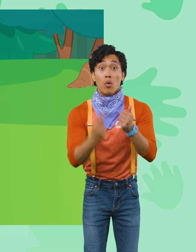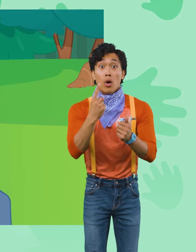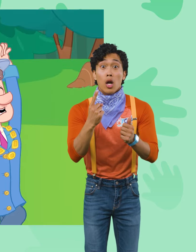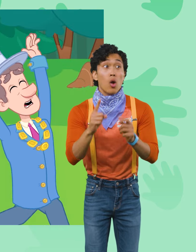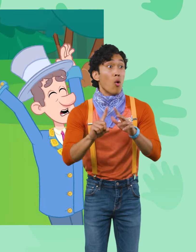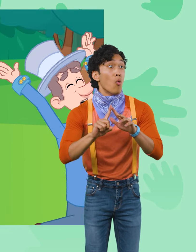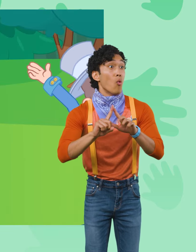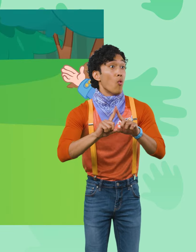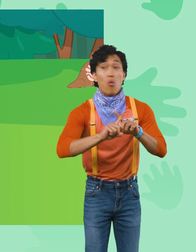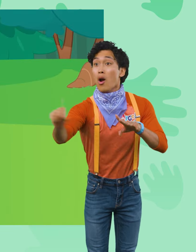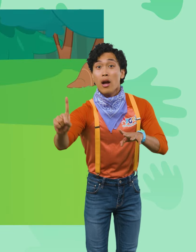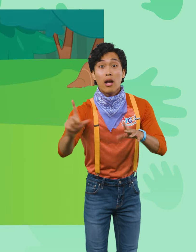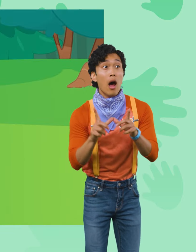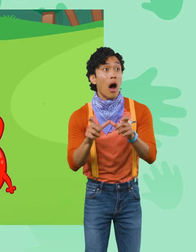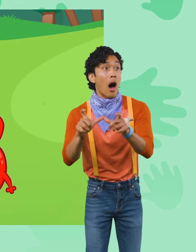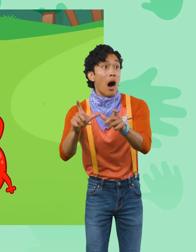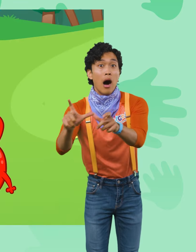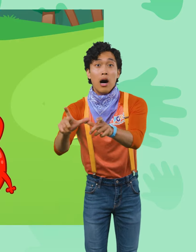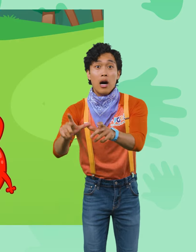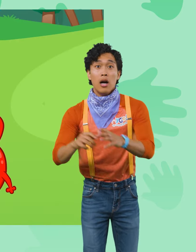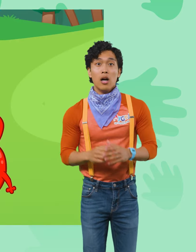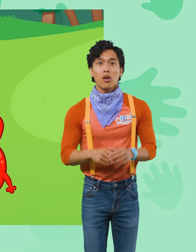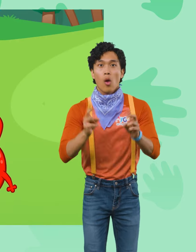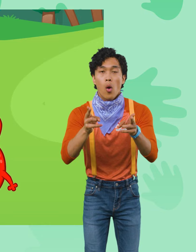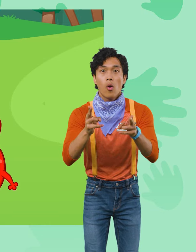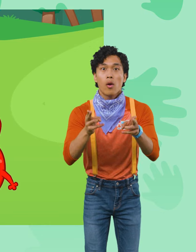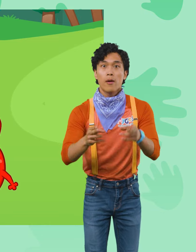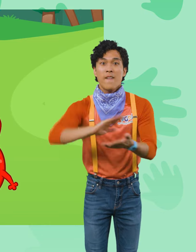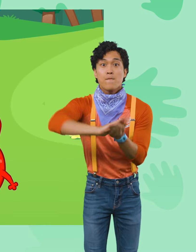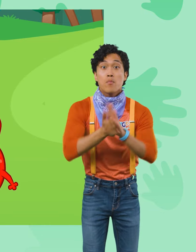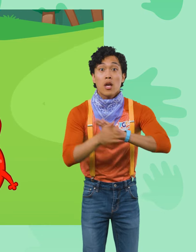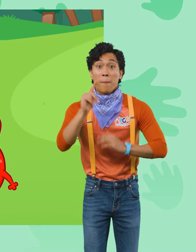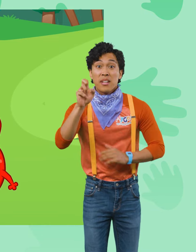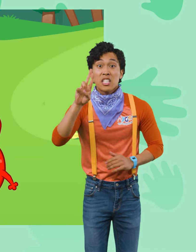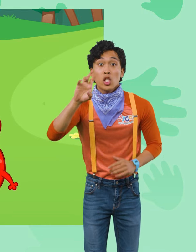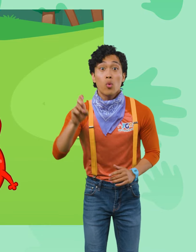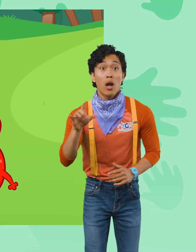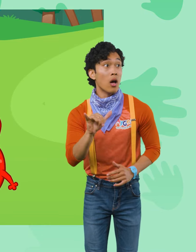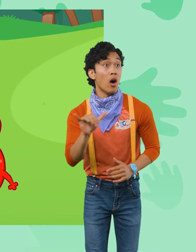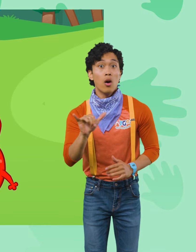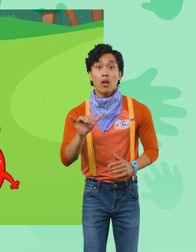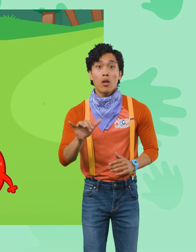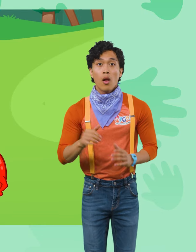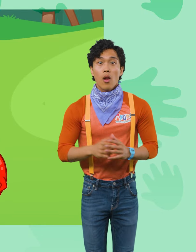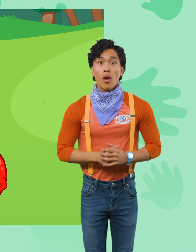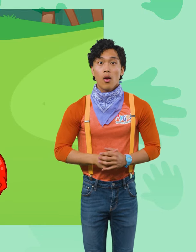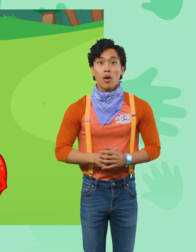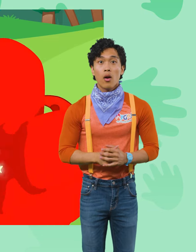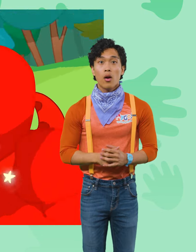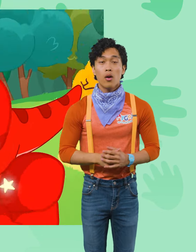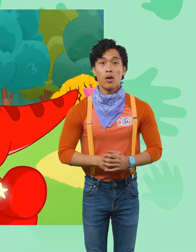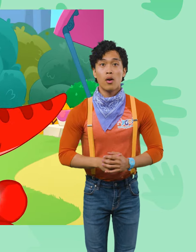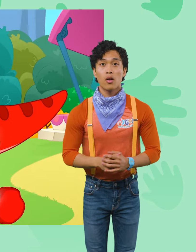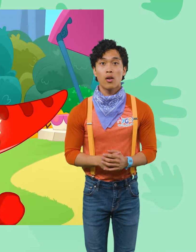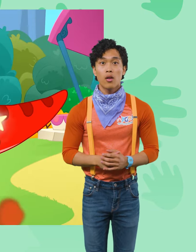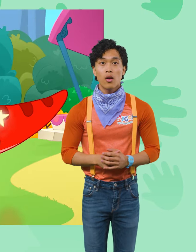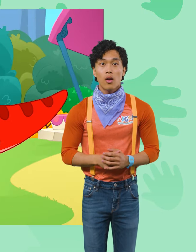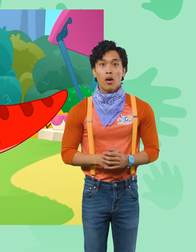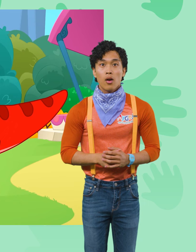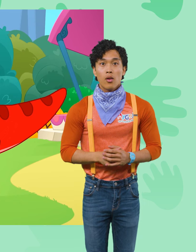Everybody run! Quickly, Morphle! Morph into a T-Rex as well.